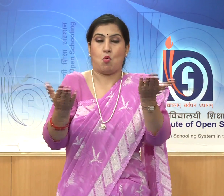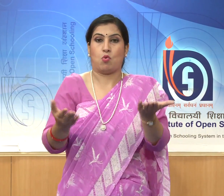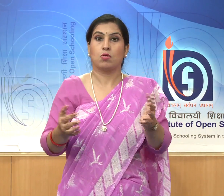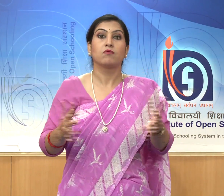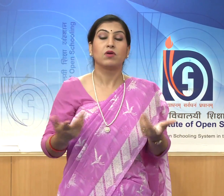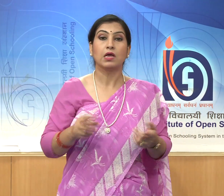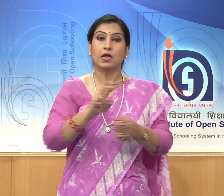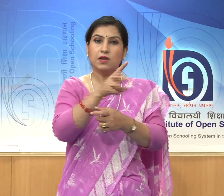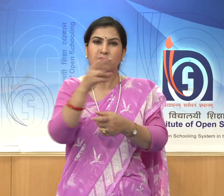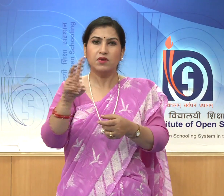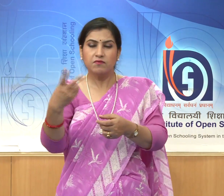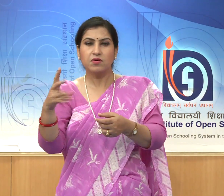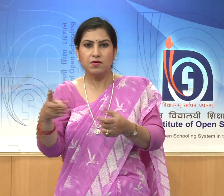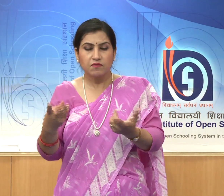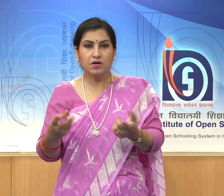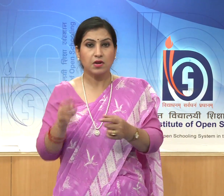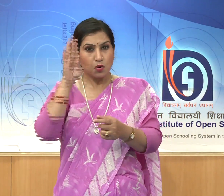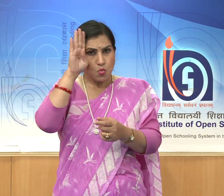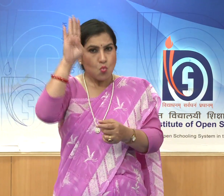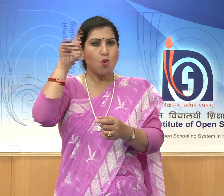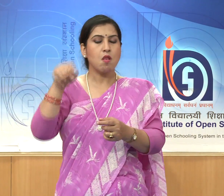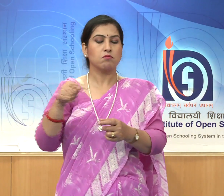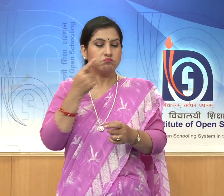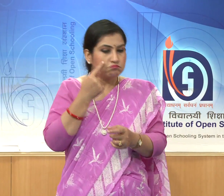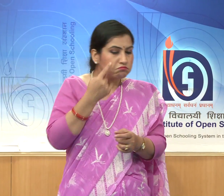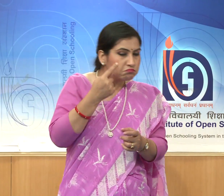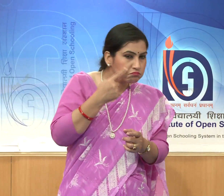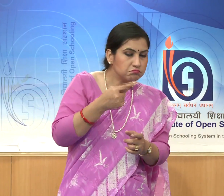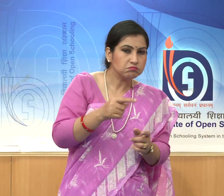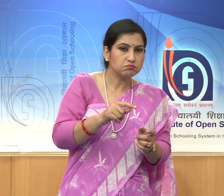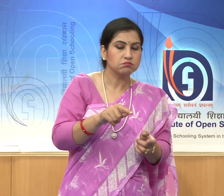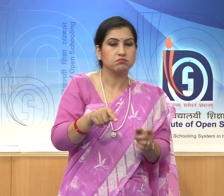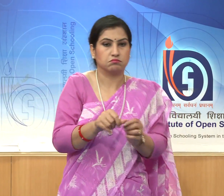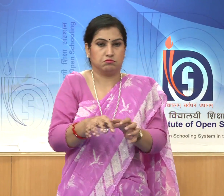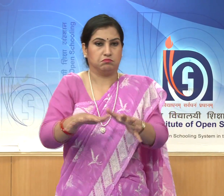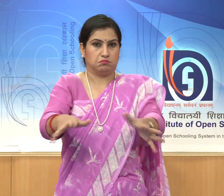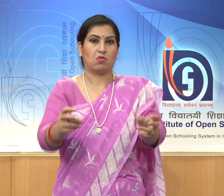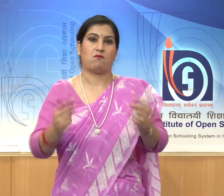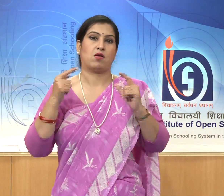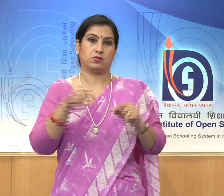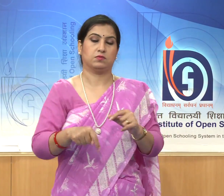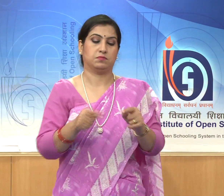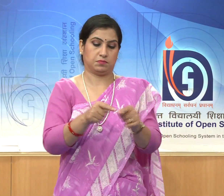under the different rulers of this kingdom.